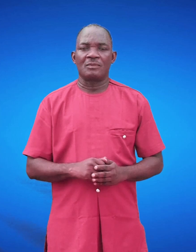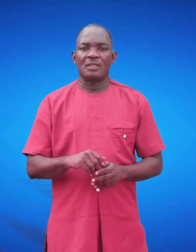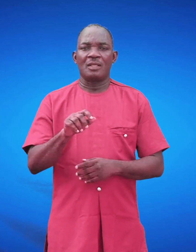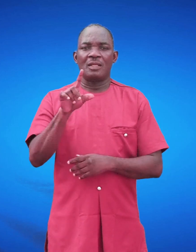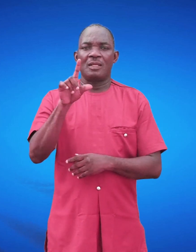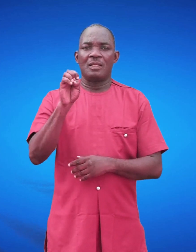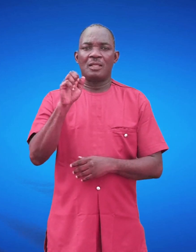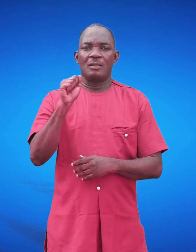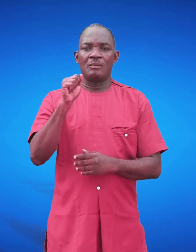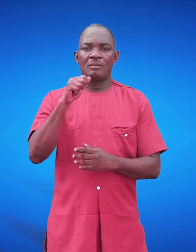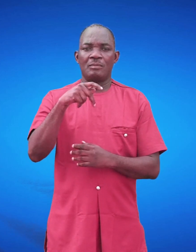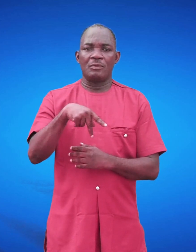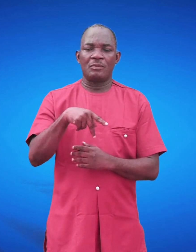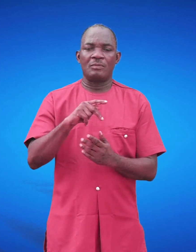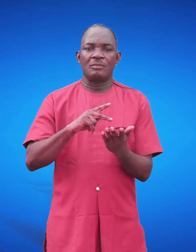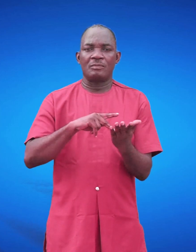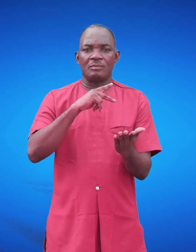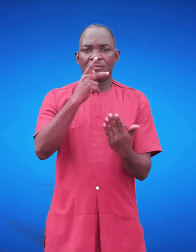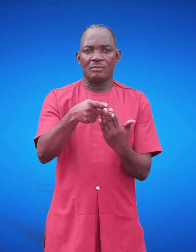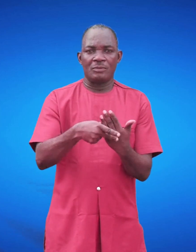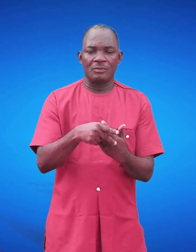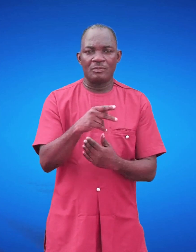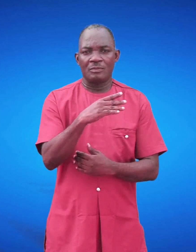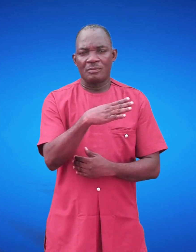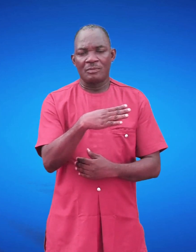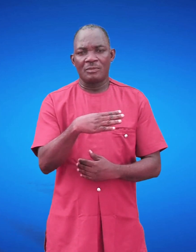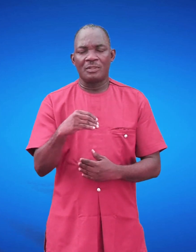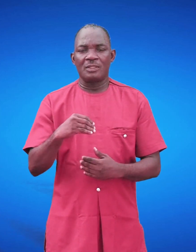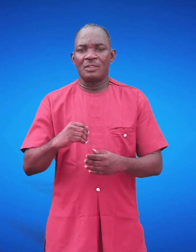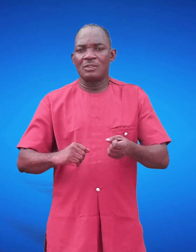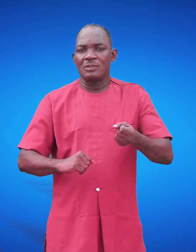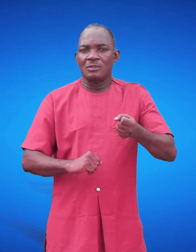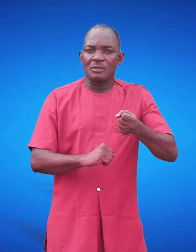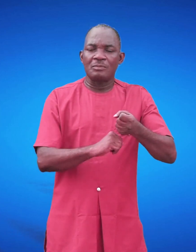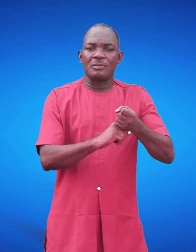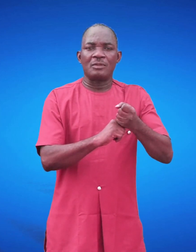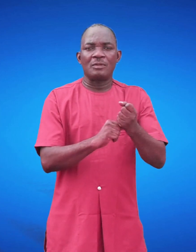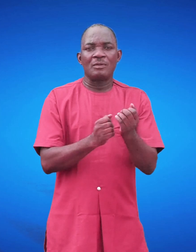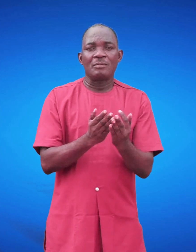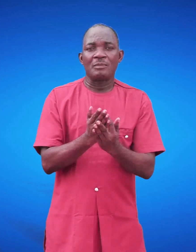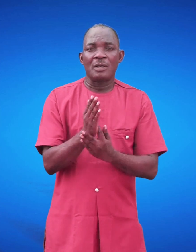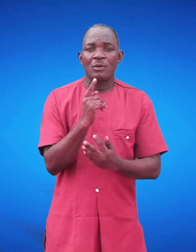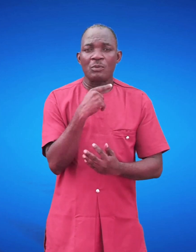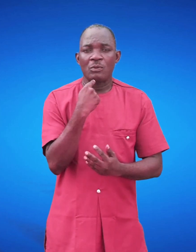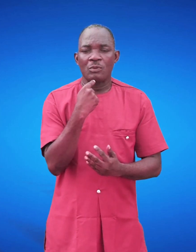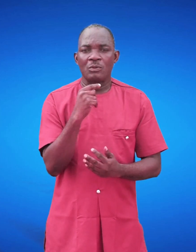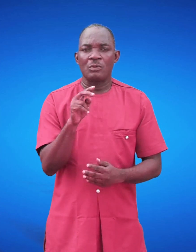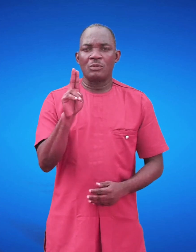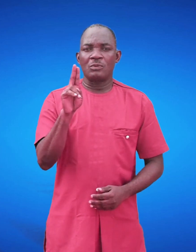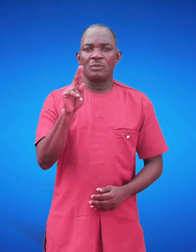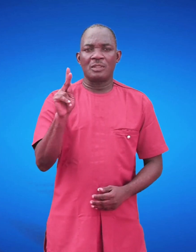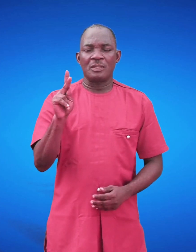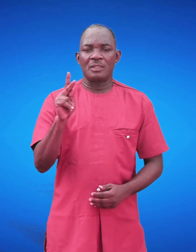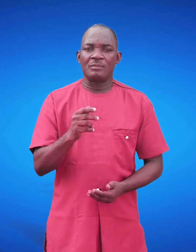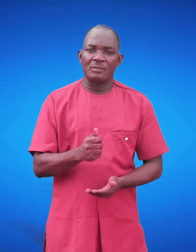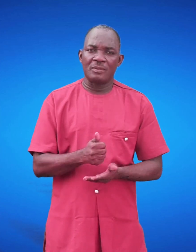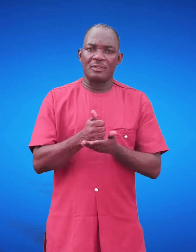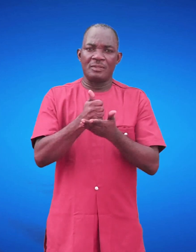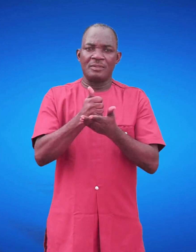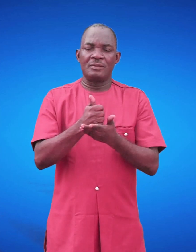LEAP Program and supported by UK